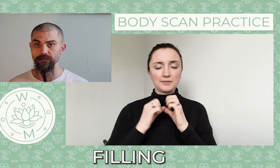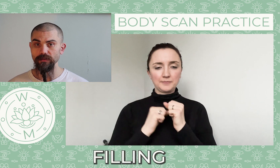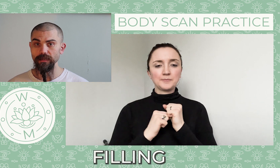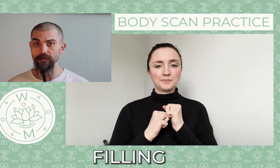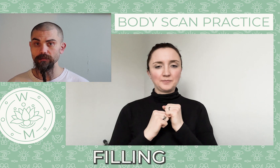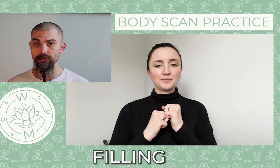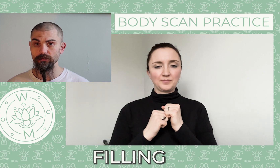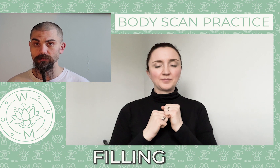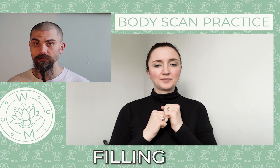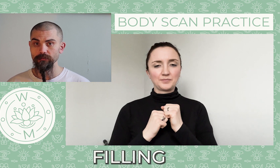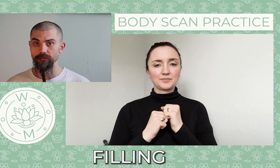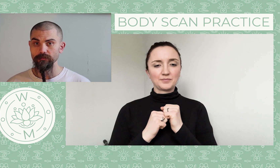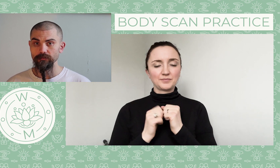Filling